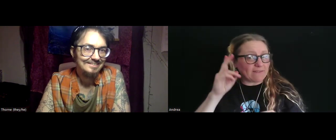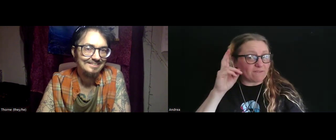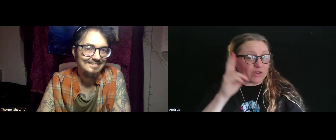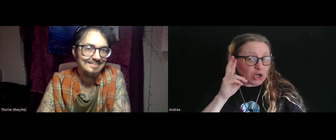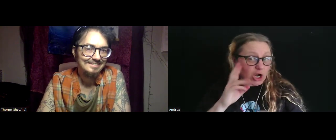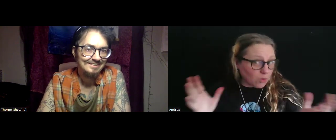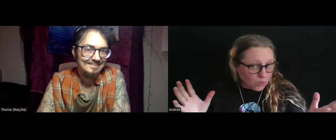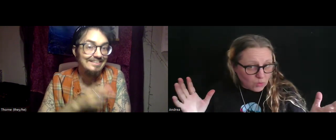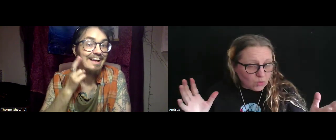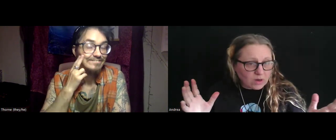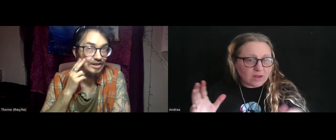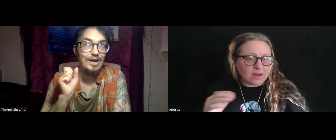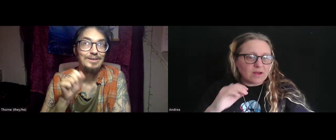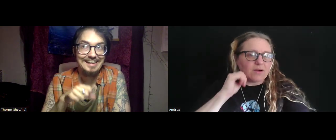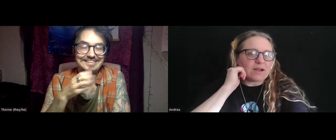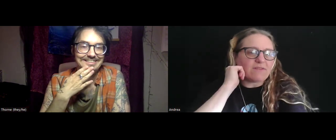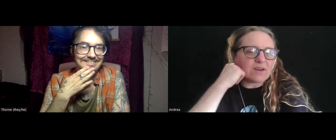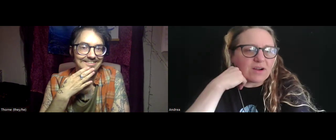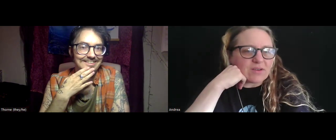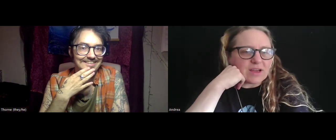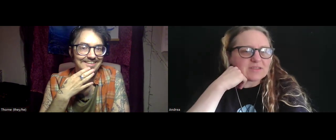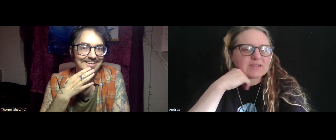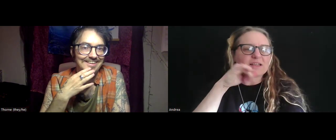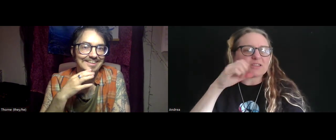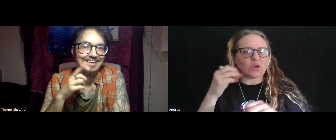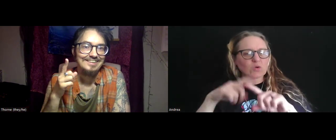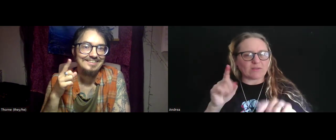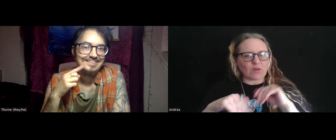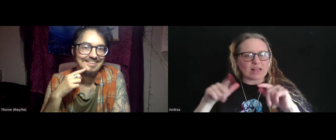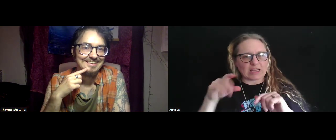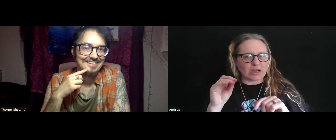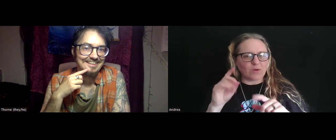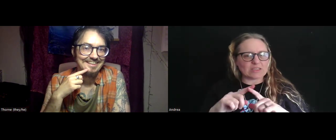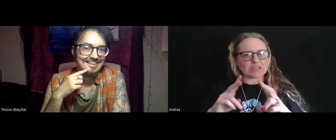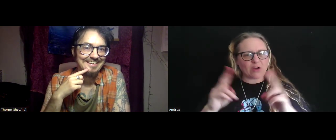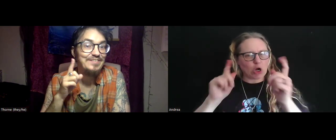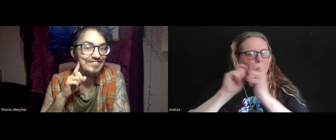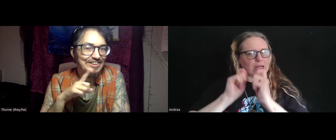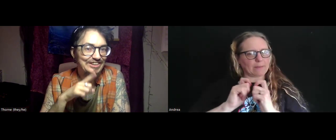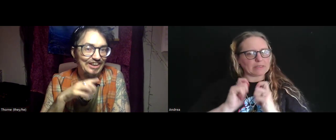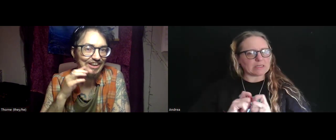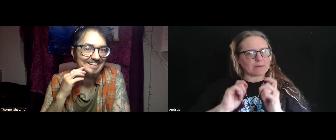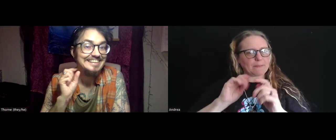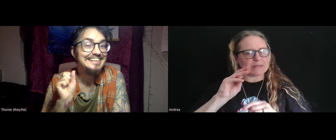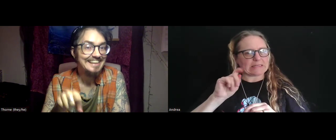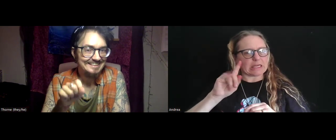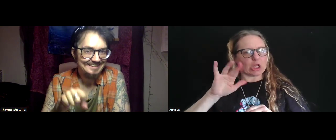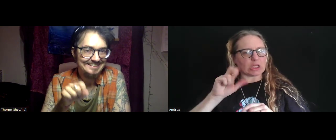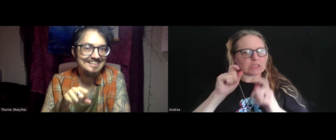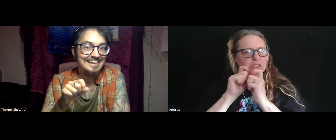in Virgo. Okay, Virgo, yes. That's so different than Leo. It's just very like meticulous,